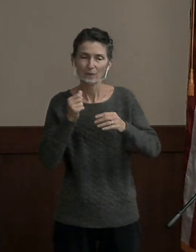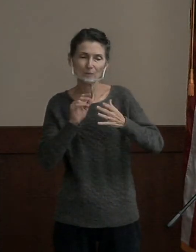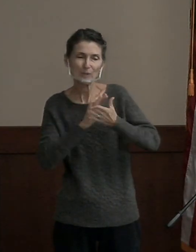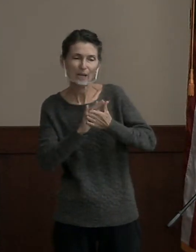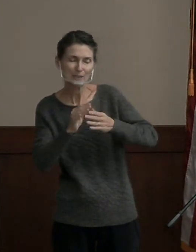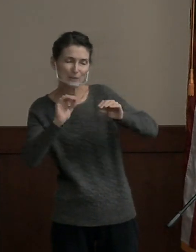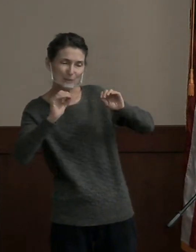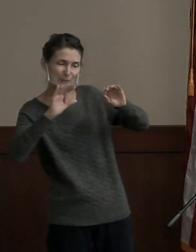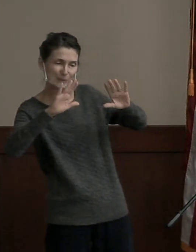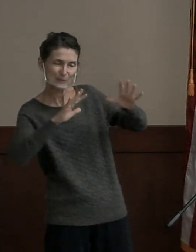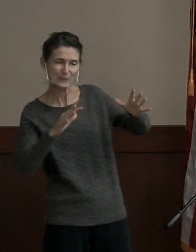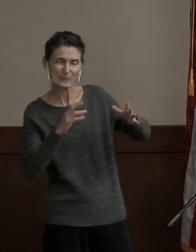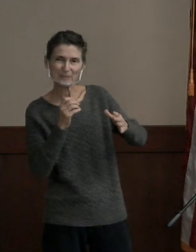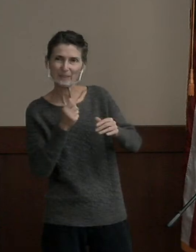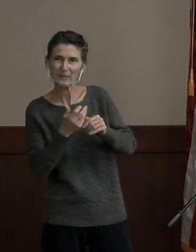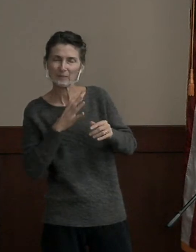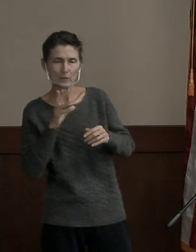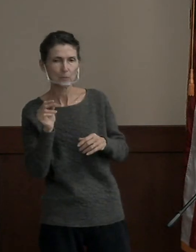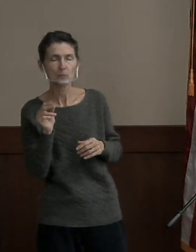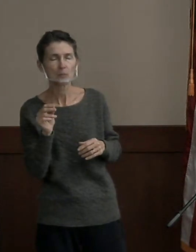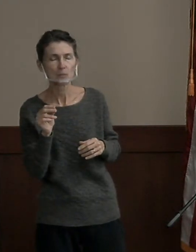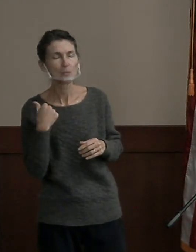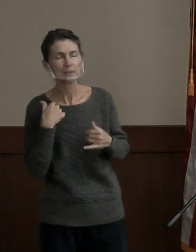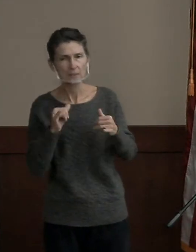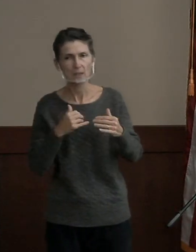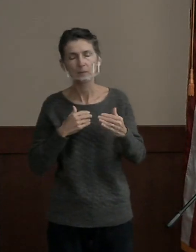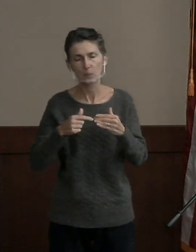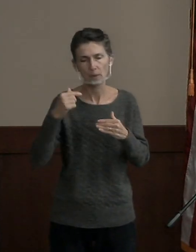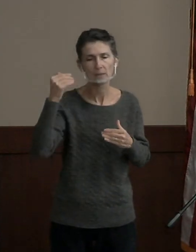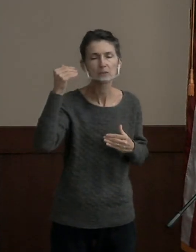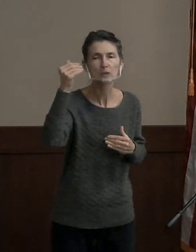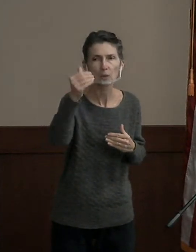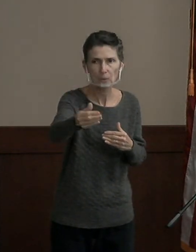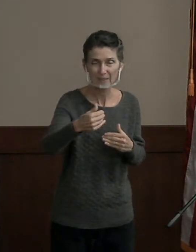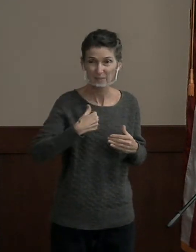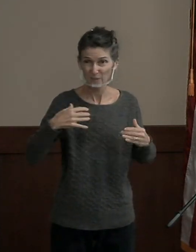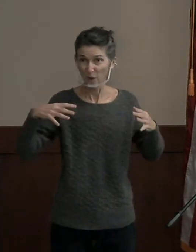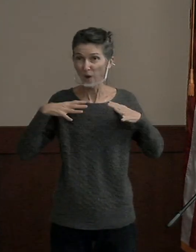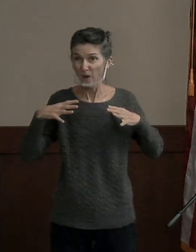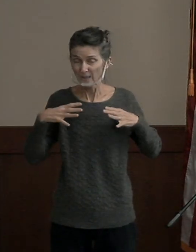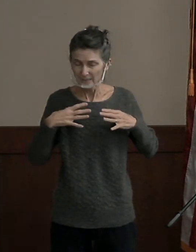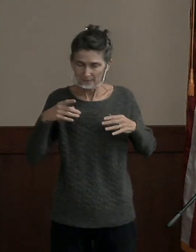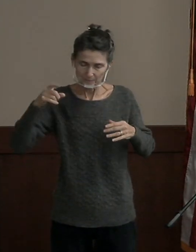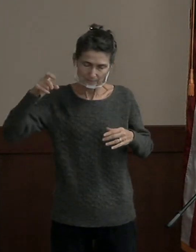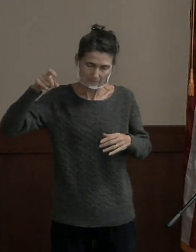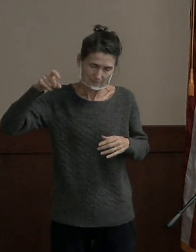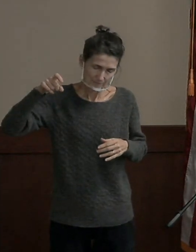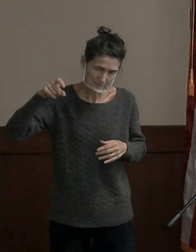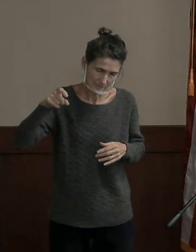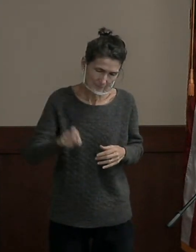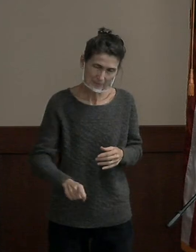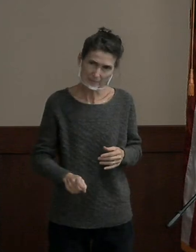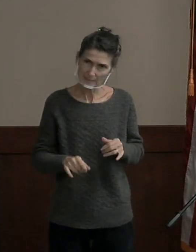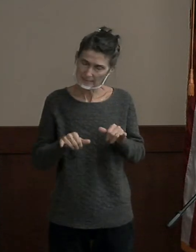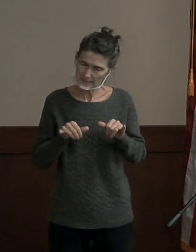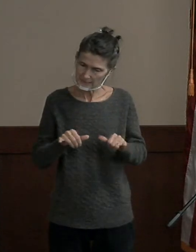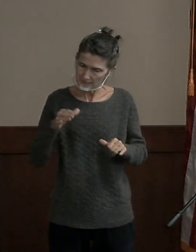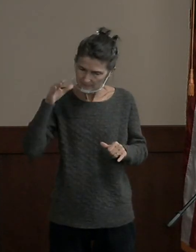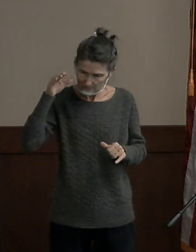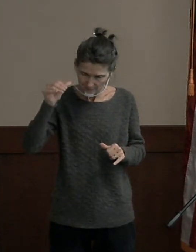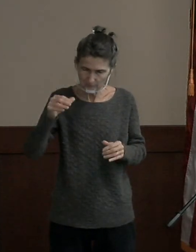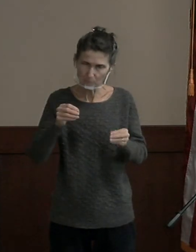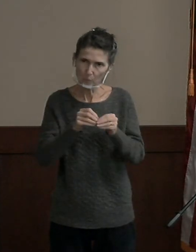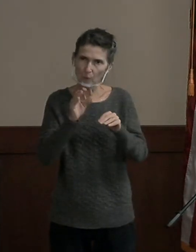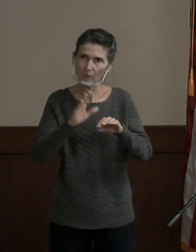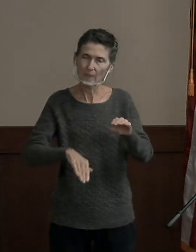this. We still have a ways to go. We've got the holidays. We have to stay vigilant now more